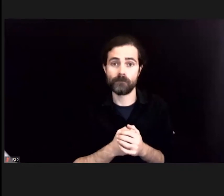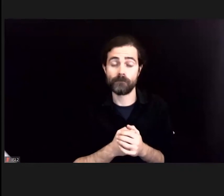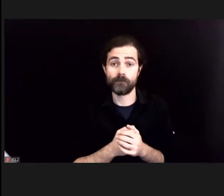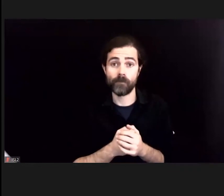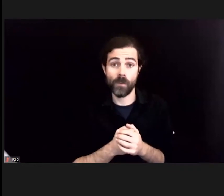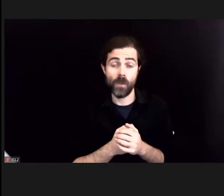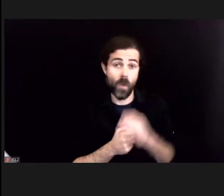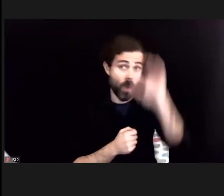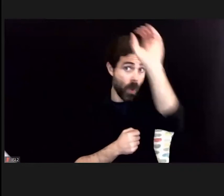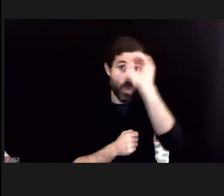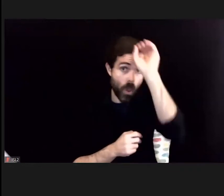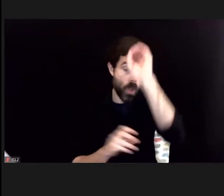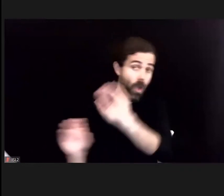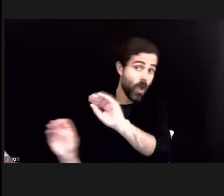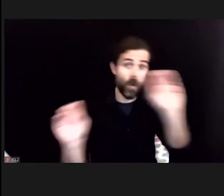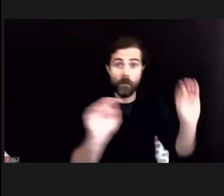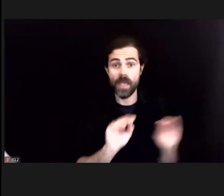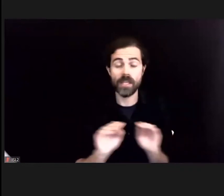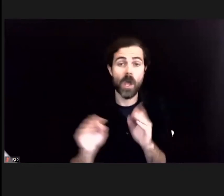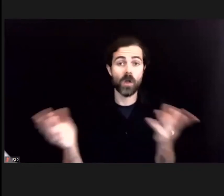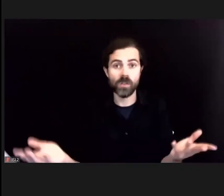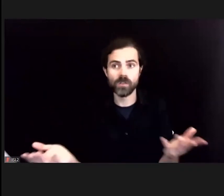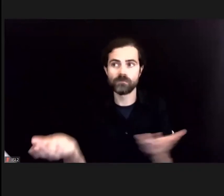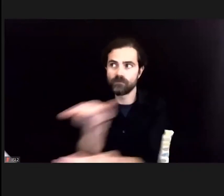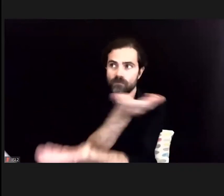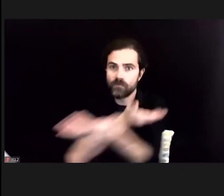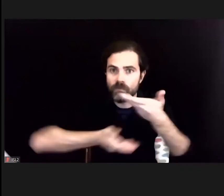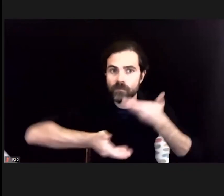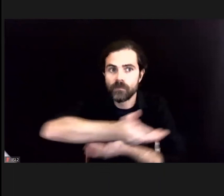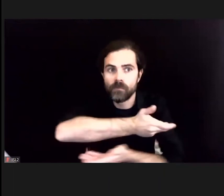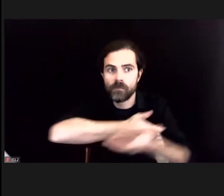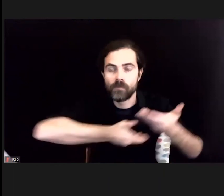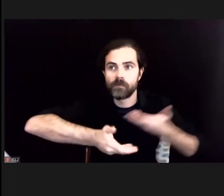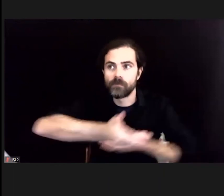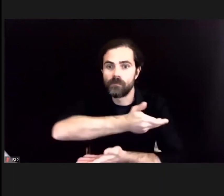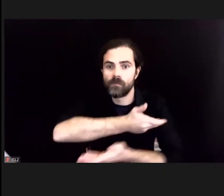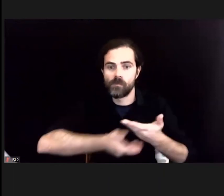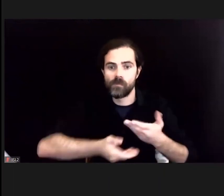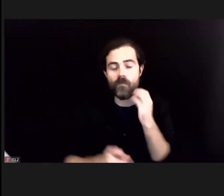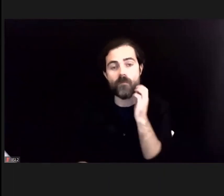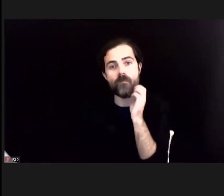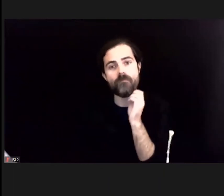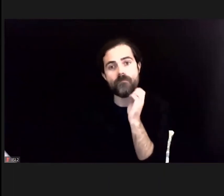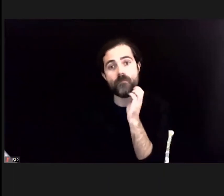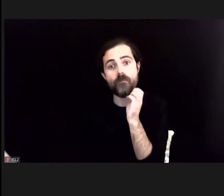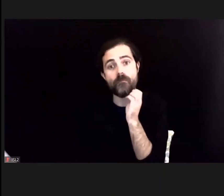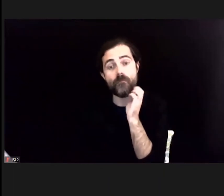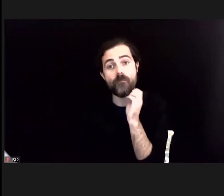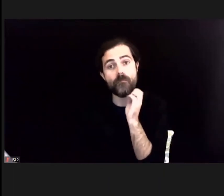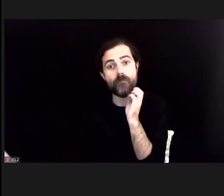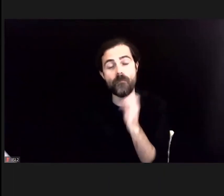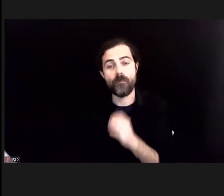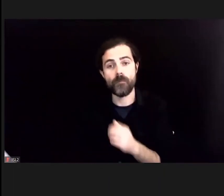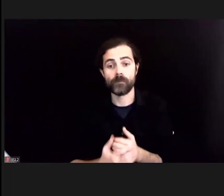at the survey after closing the event, and also as Kike,